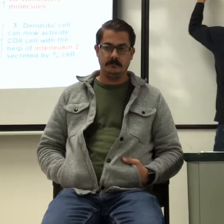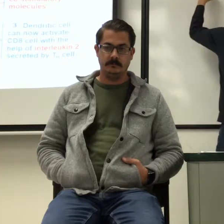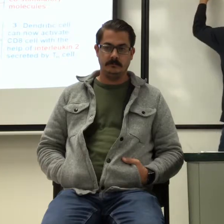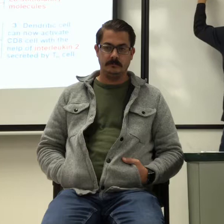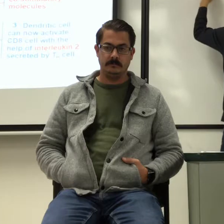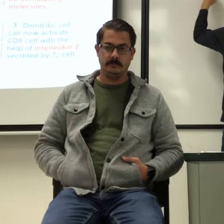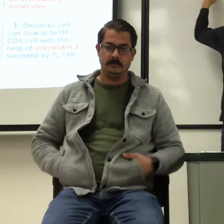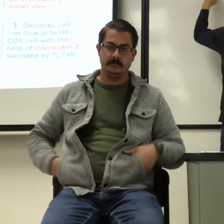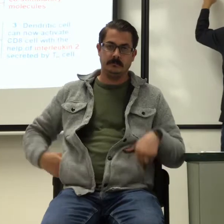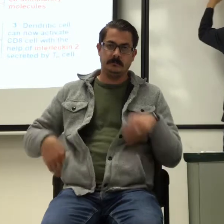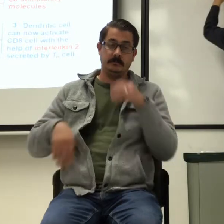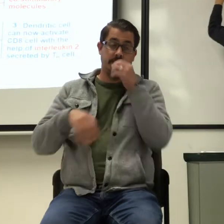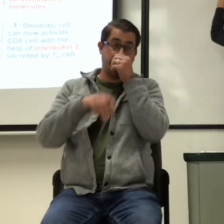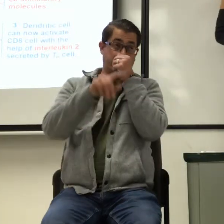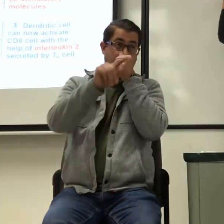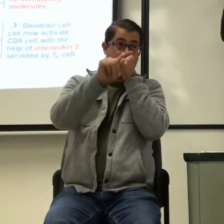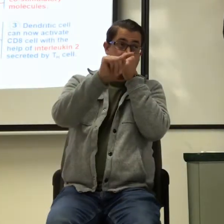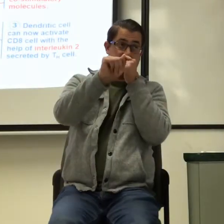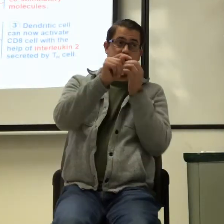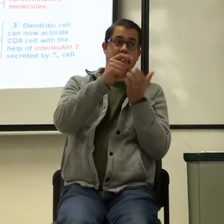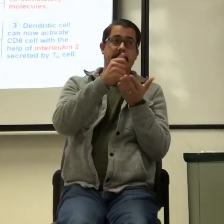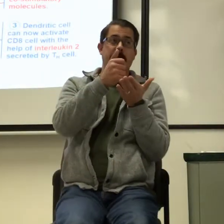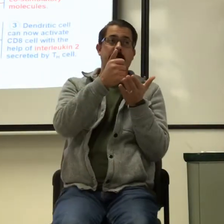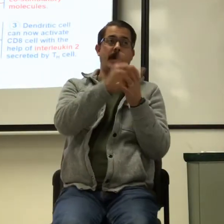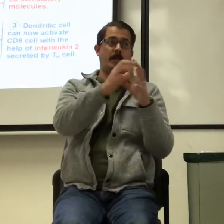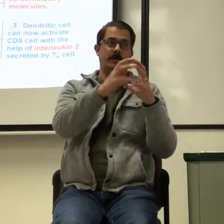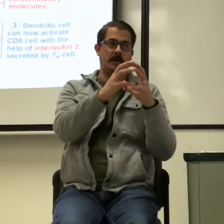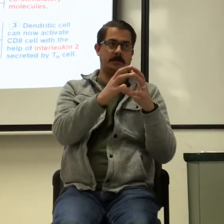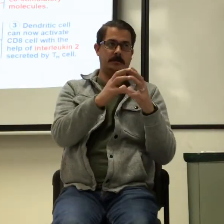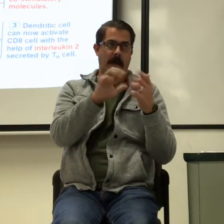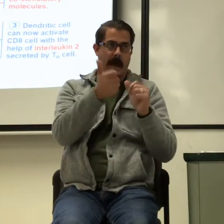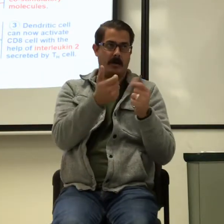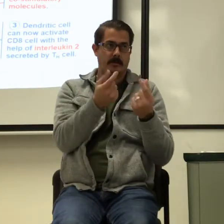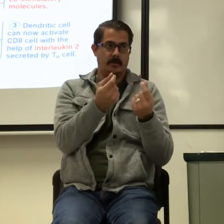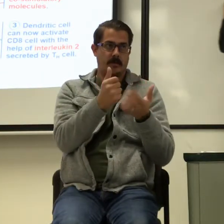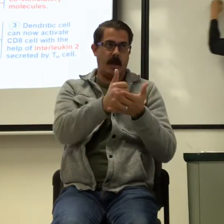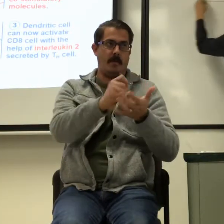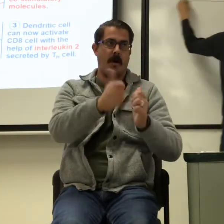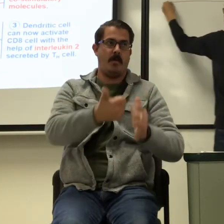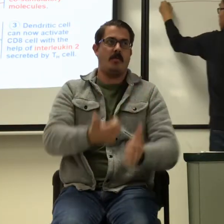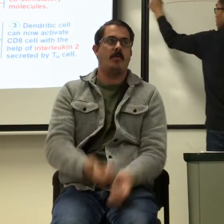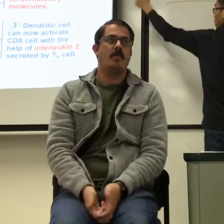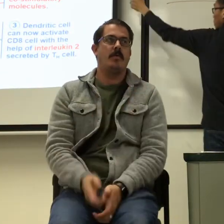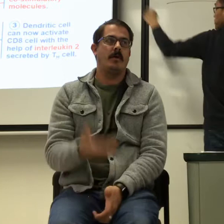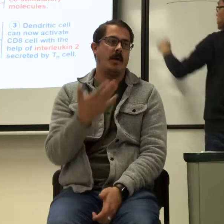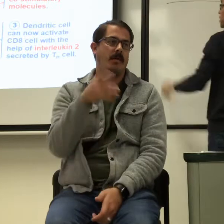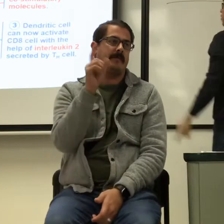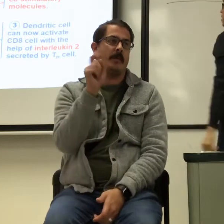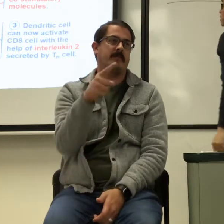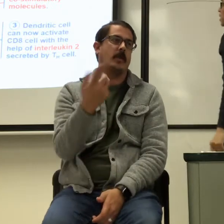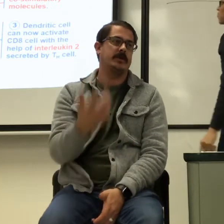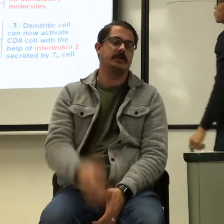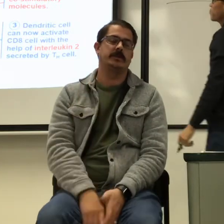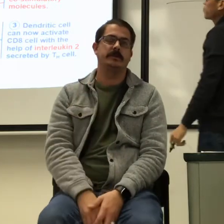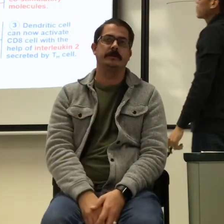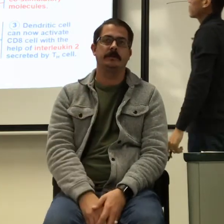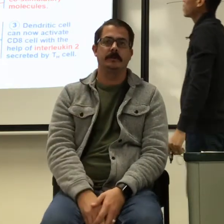How do T helper cells help? I'll put in the form of a question. What you see here